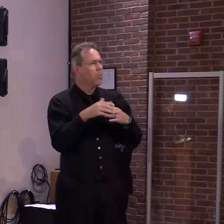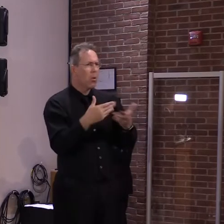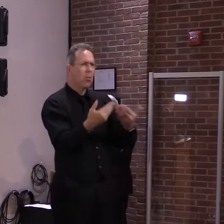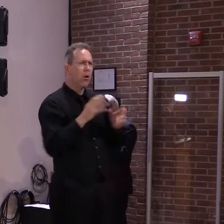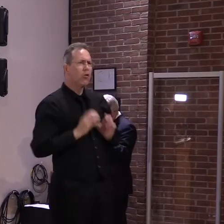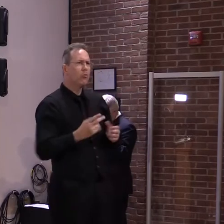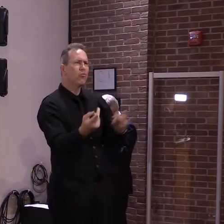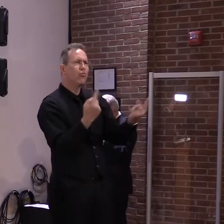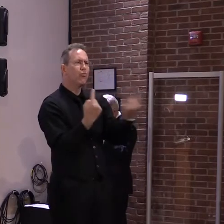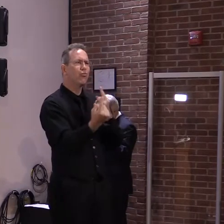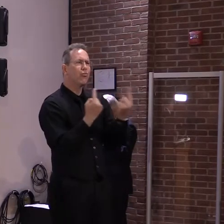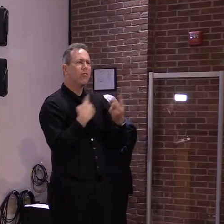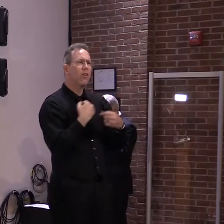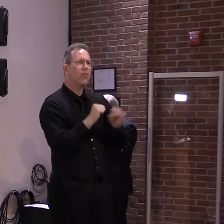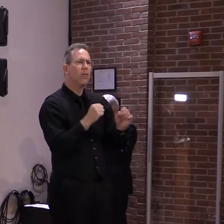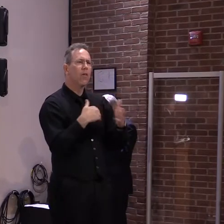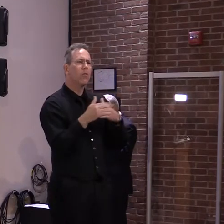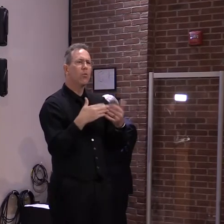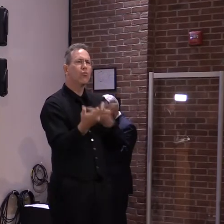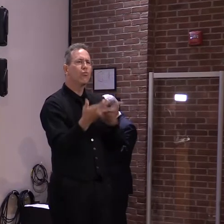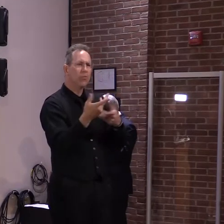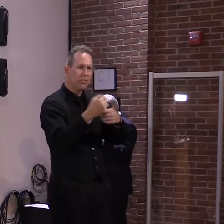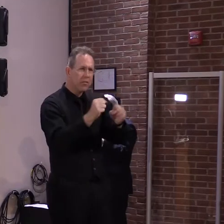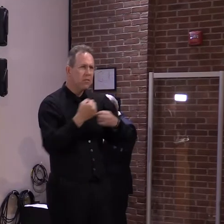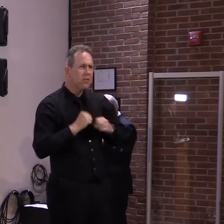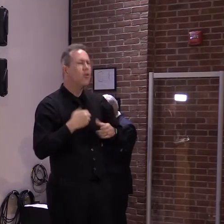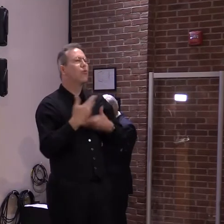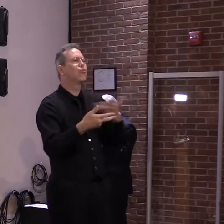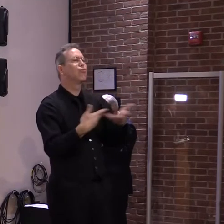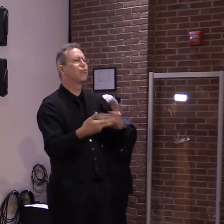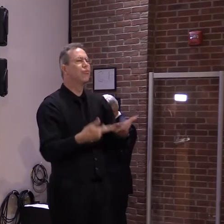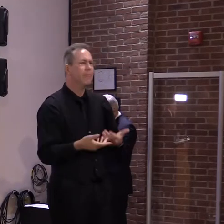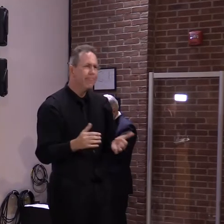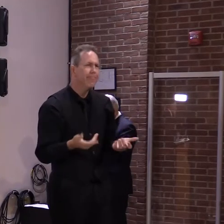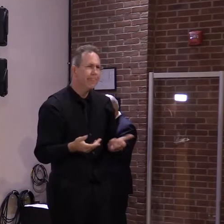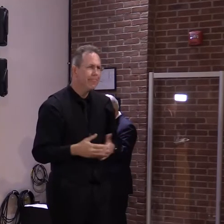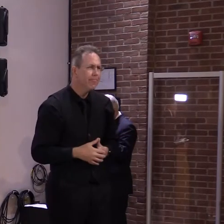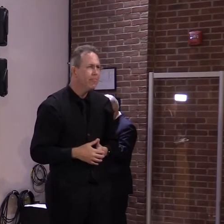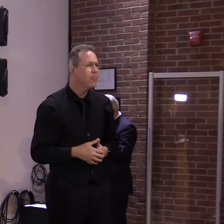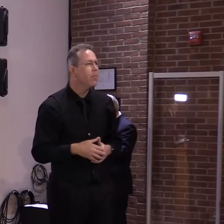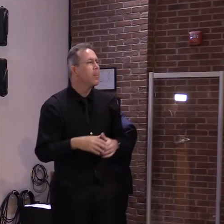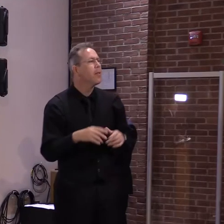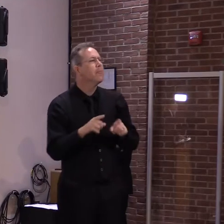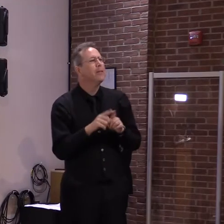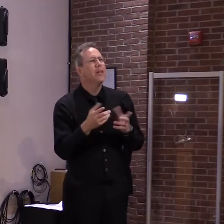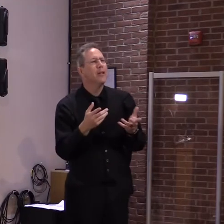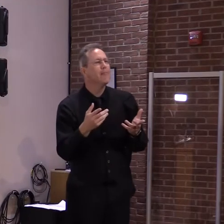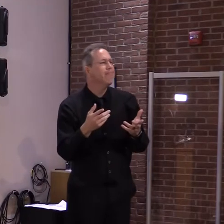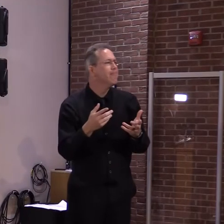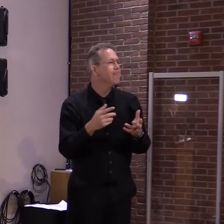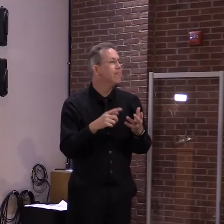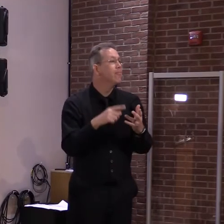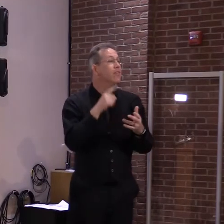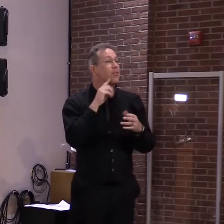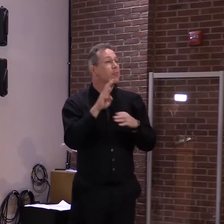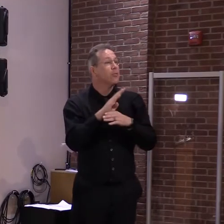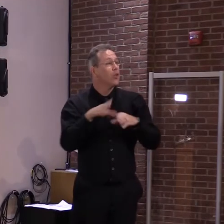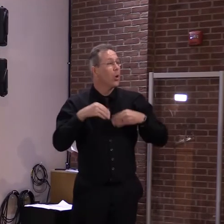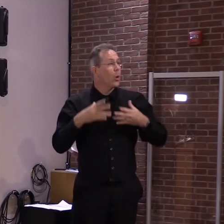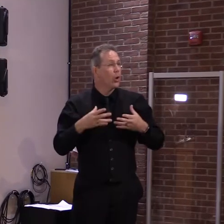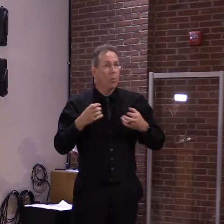five key tenets that they need to think about, and it's, you know, stay home if you're sick, wear a